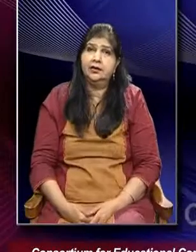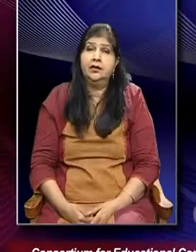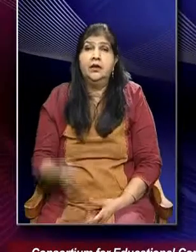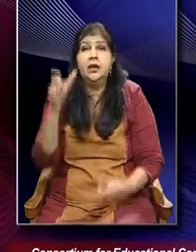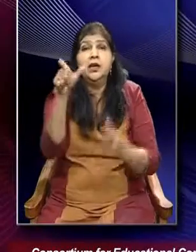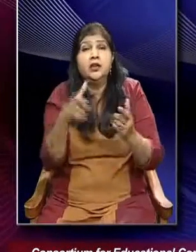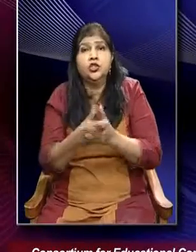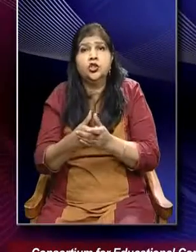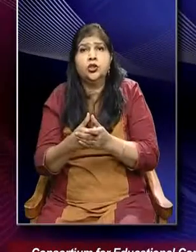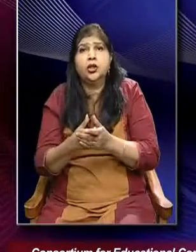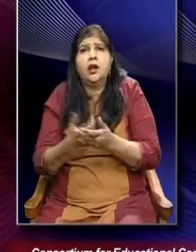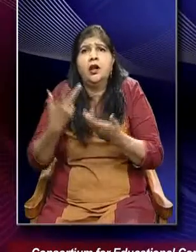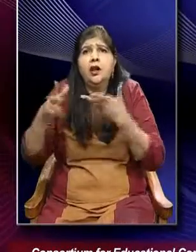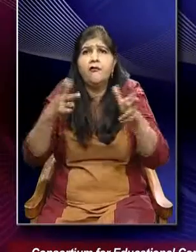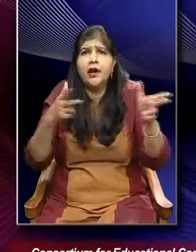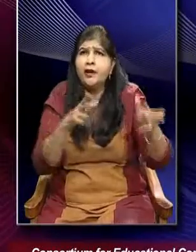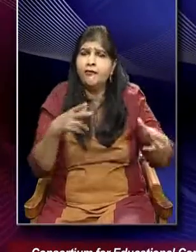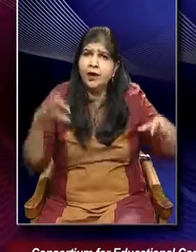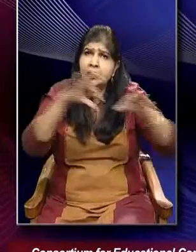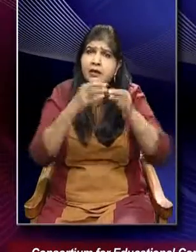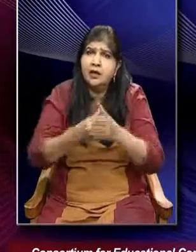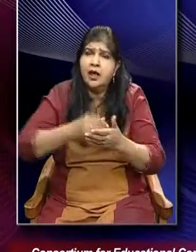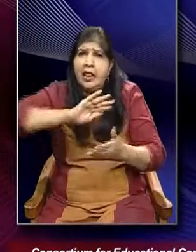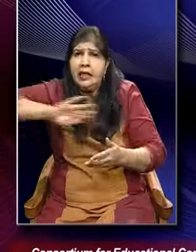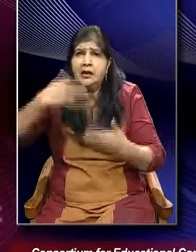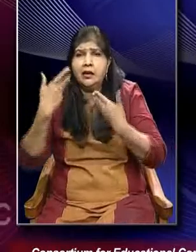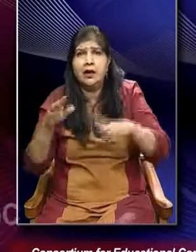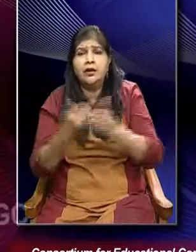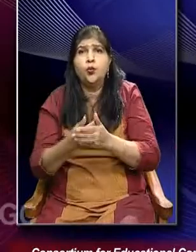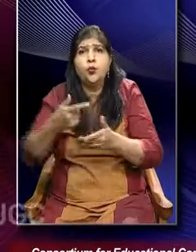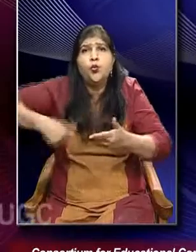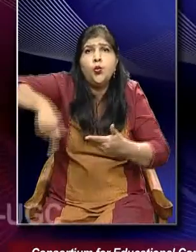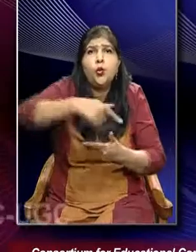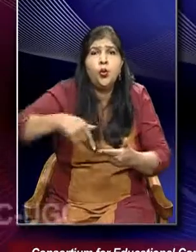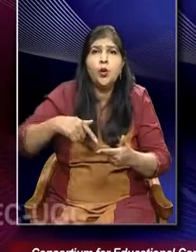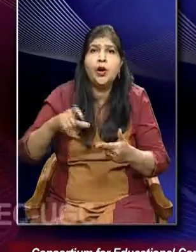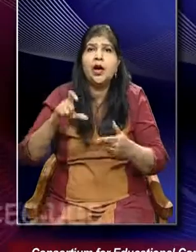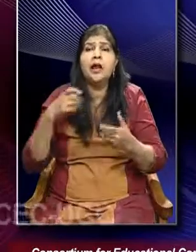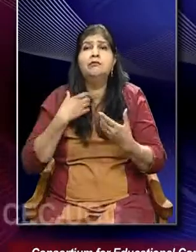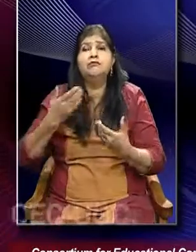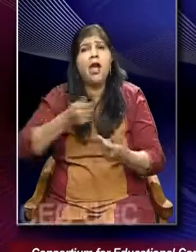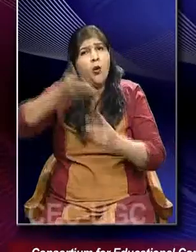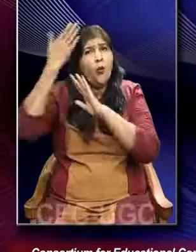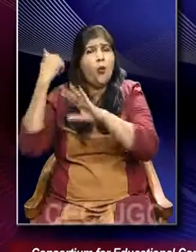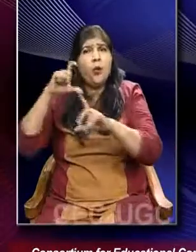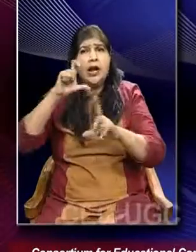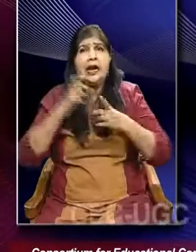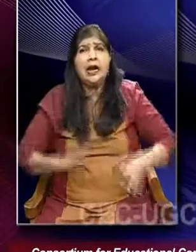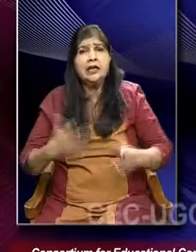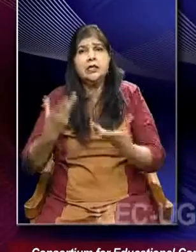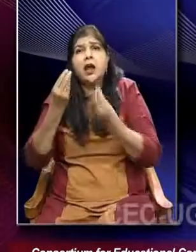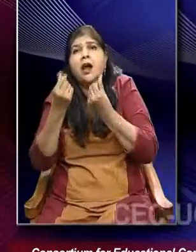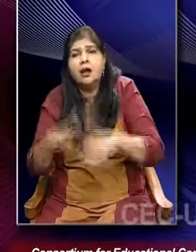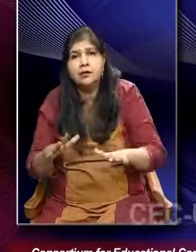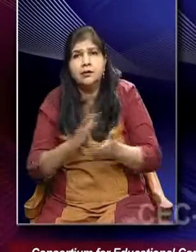of homogenization, neglect of the local cultures, neglect of the